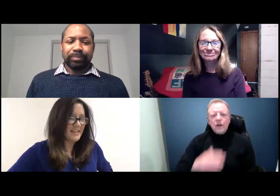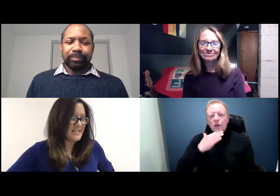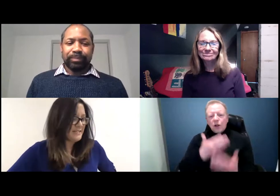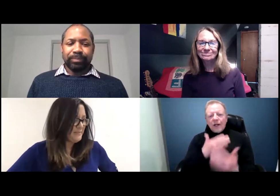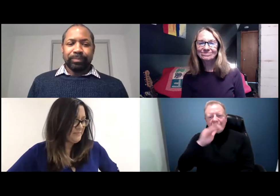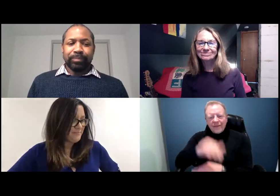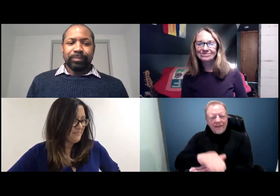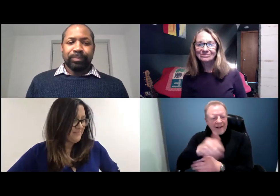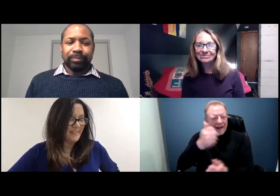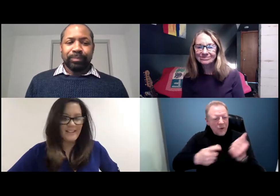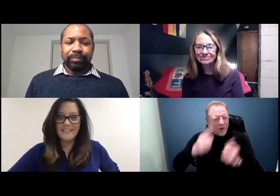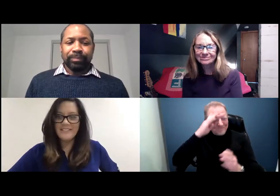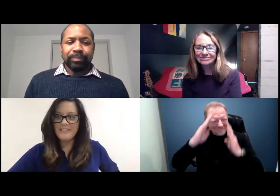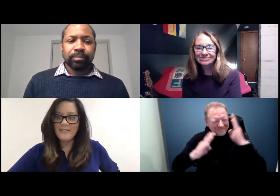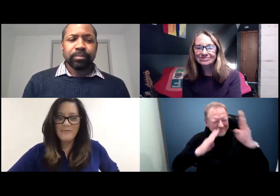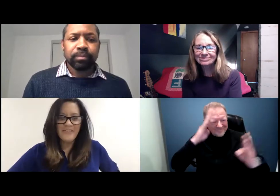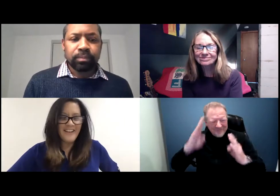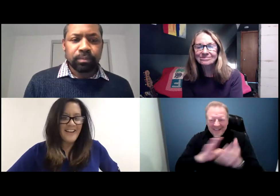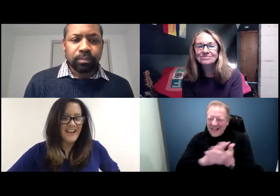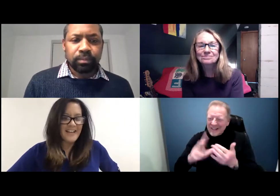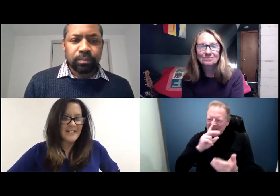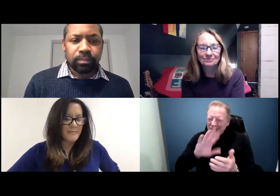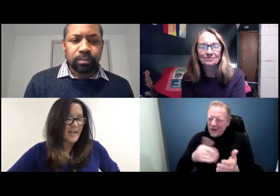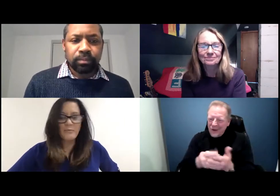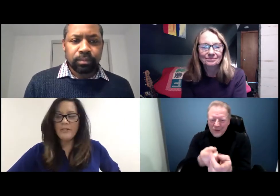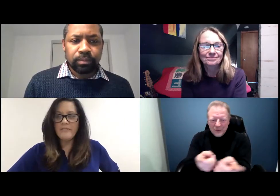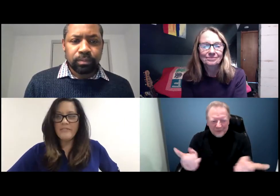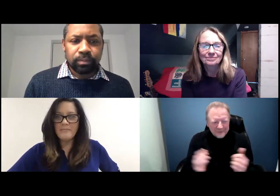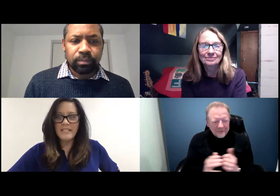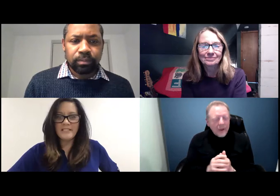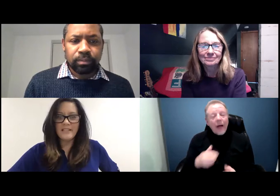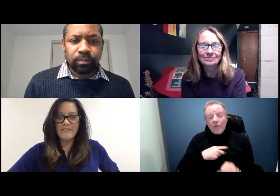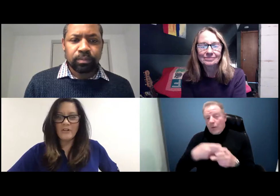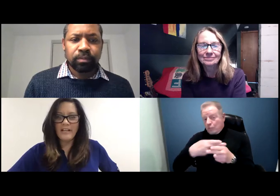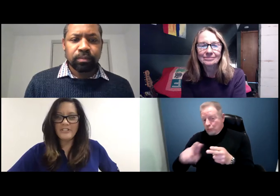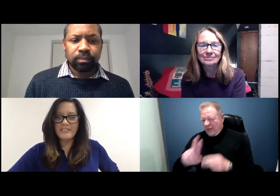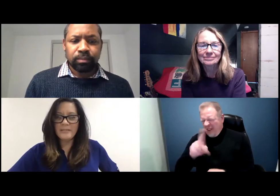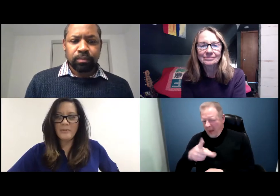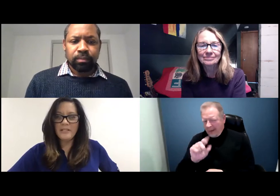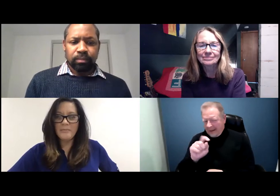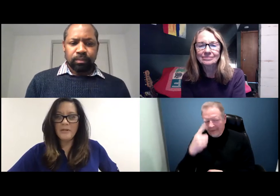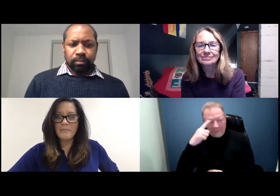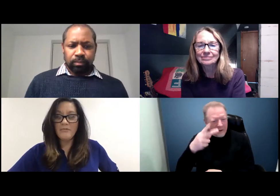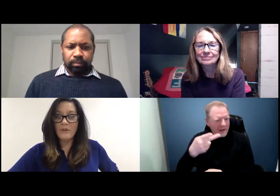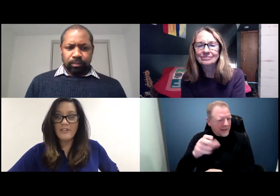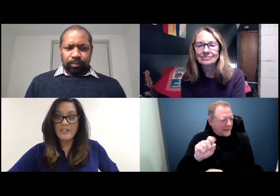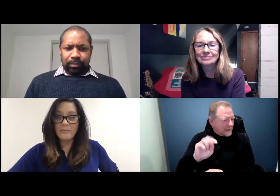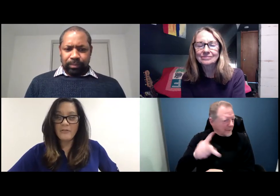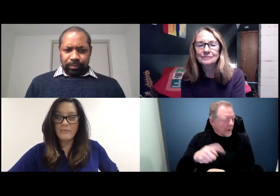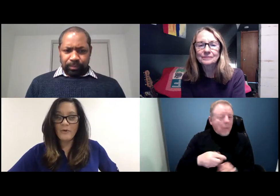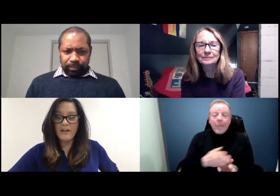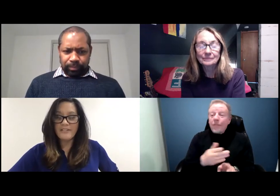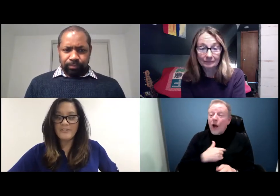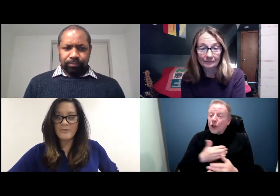everyone. Nice to see you. I have a brief update tonight for HSTP, but before I share